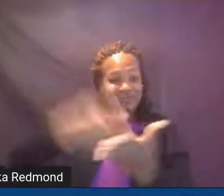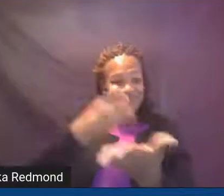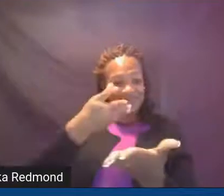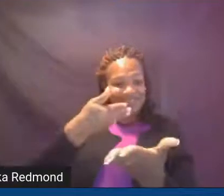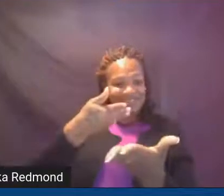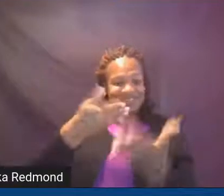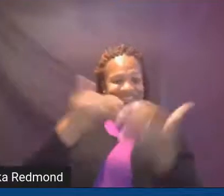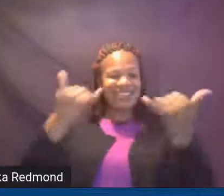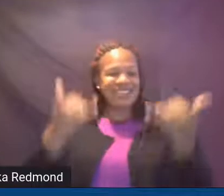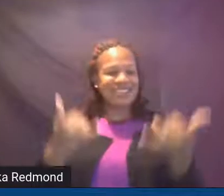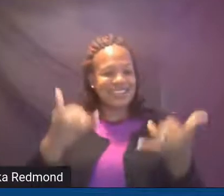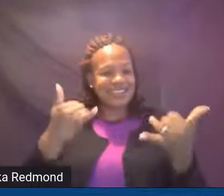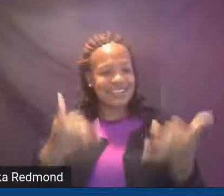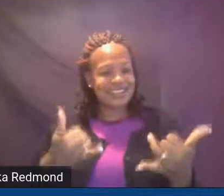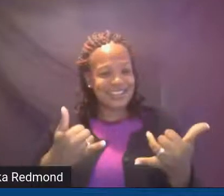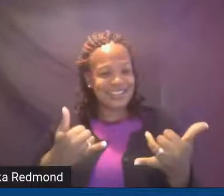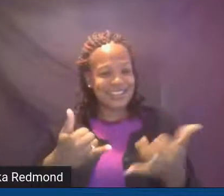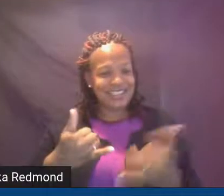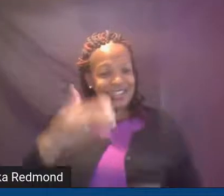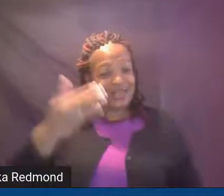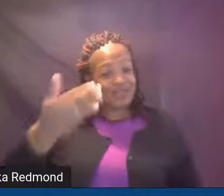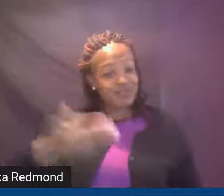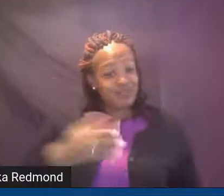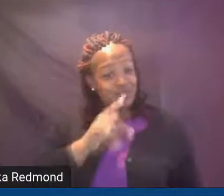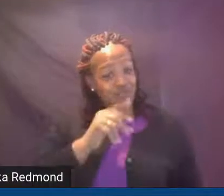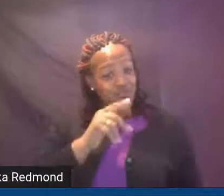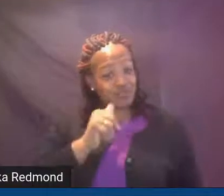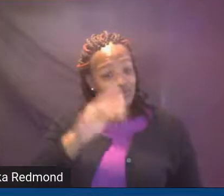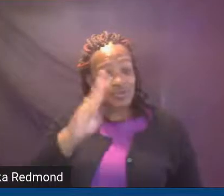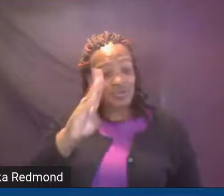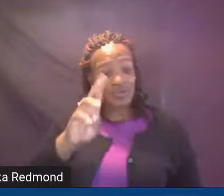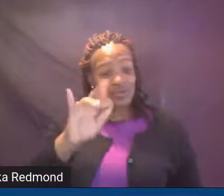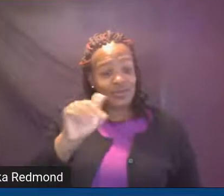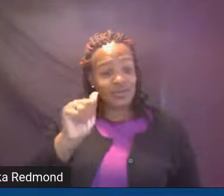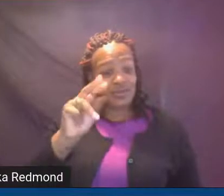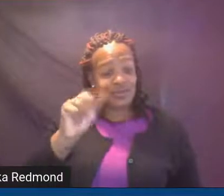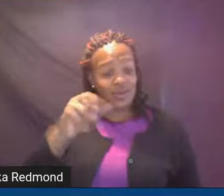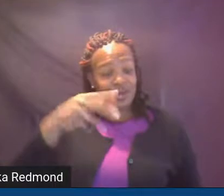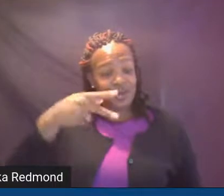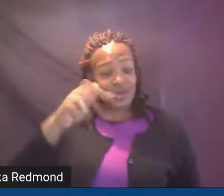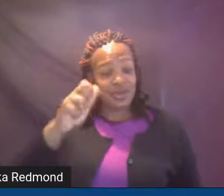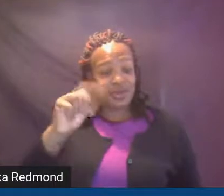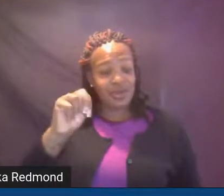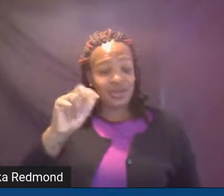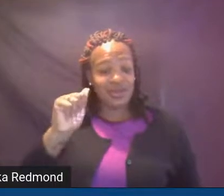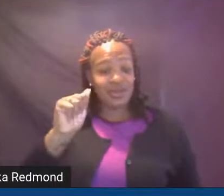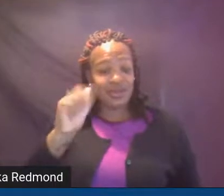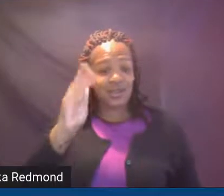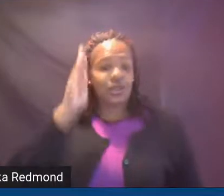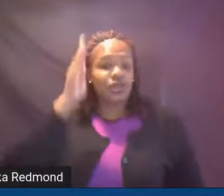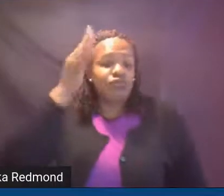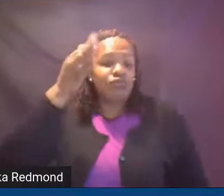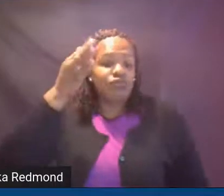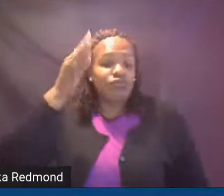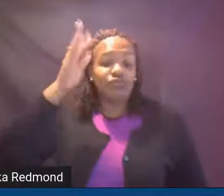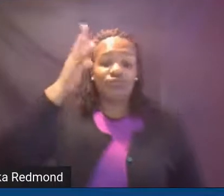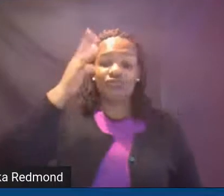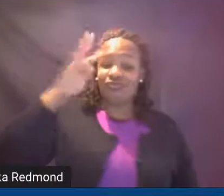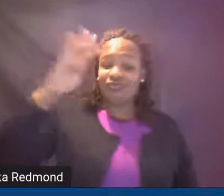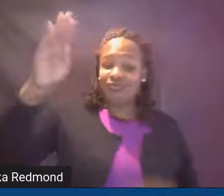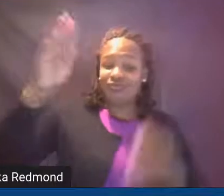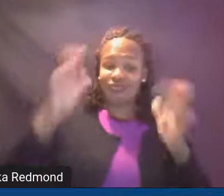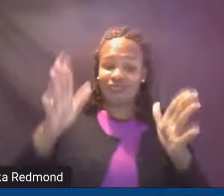guest is Bryan Peña, a future of work philosopher, an amazing,